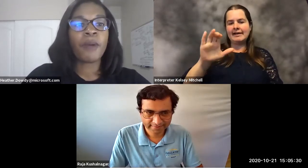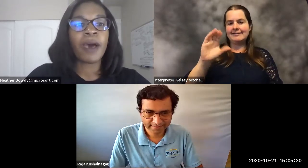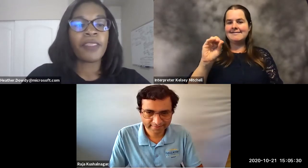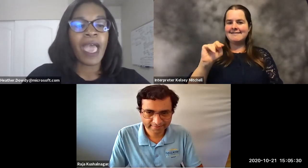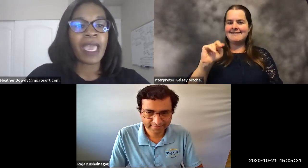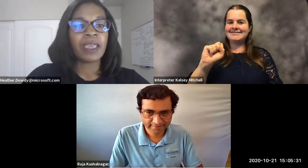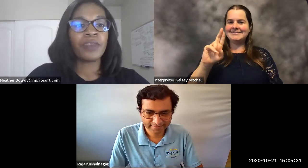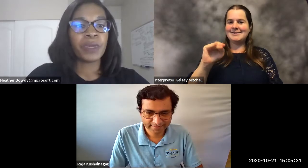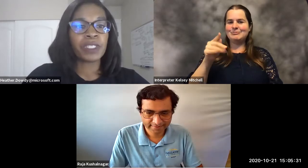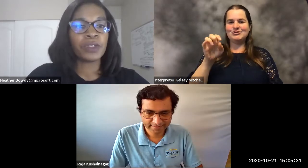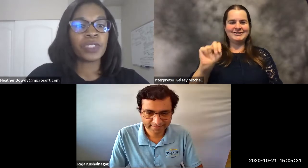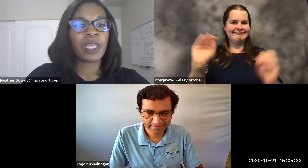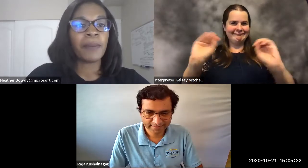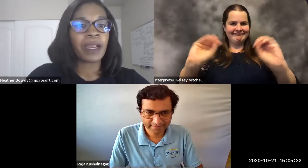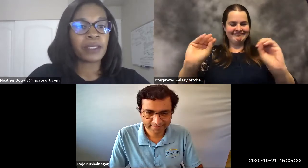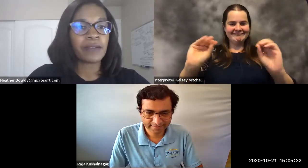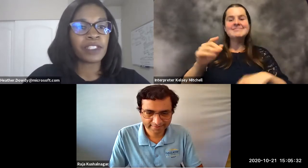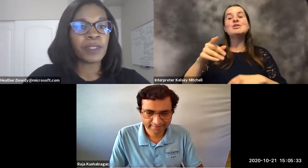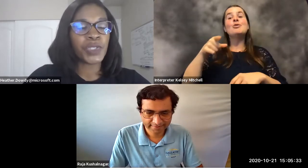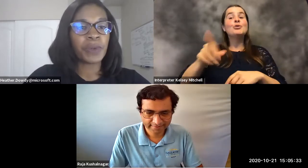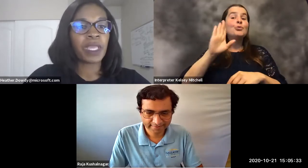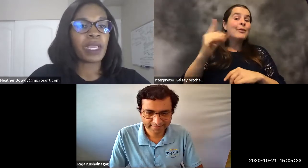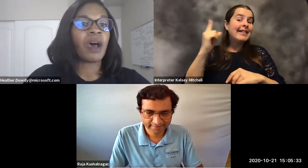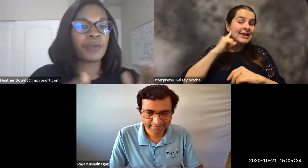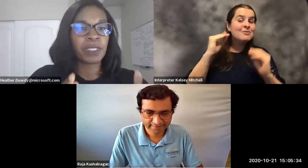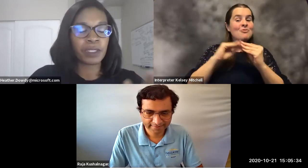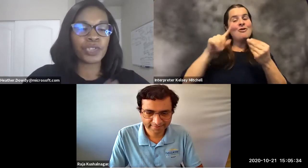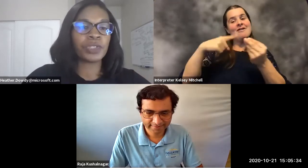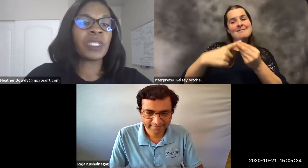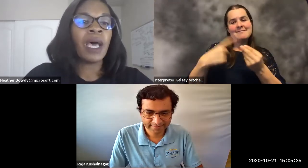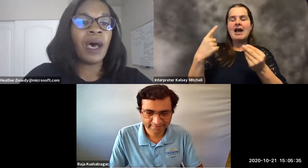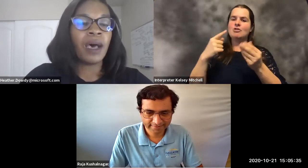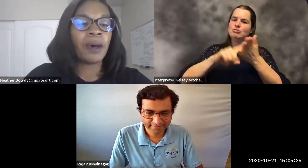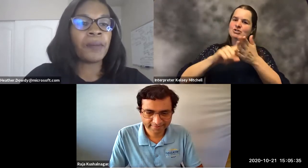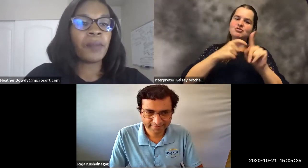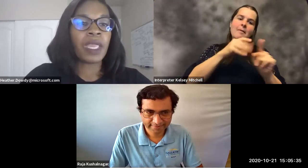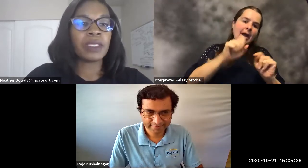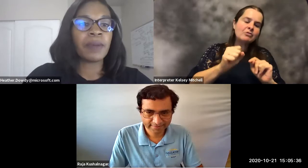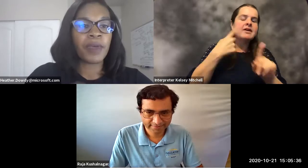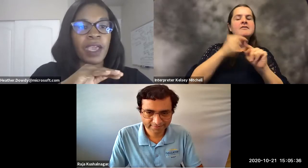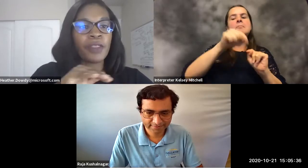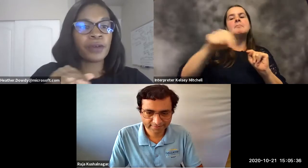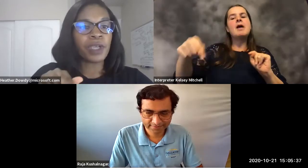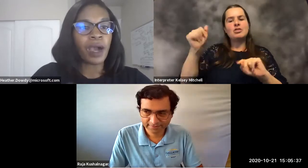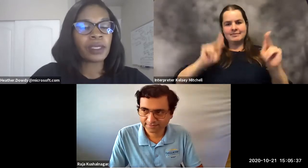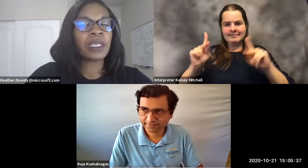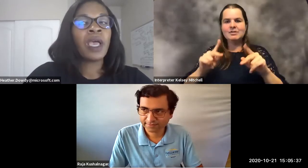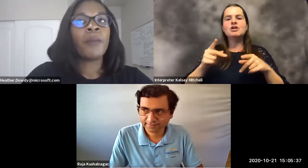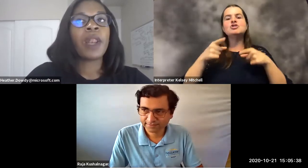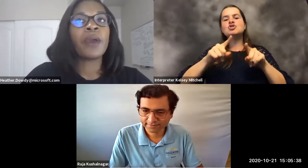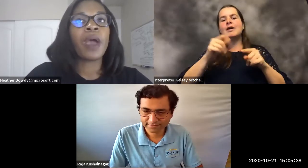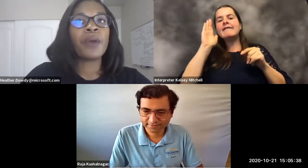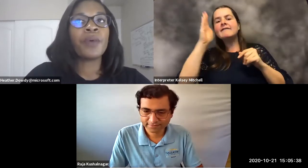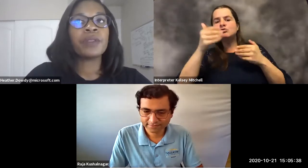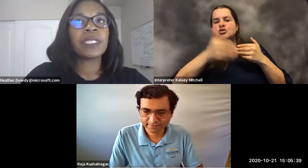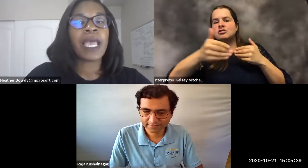hear more about that, the research that Microsoft has been doing and other researchers in some of the other talks.